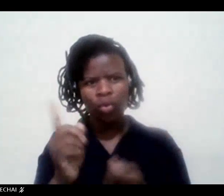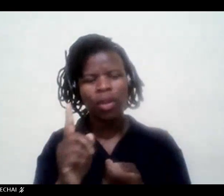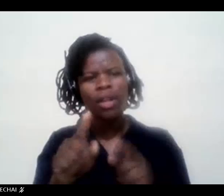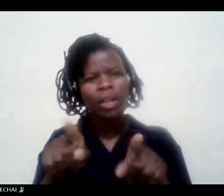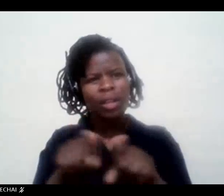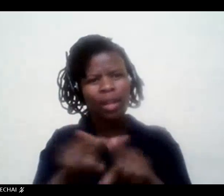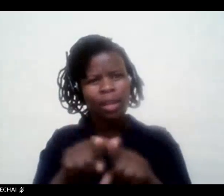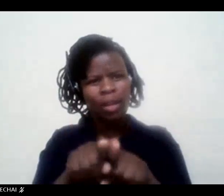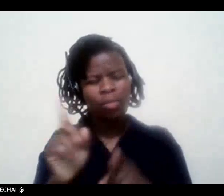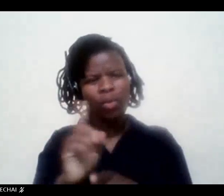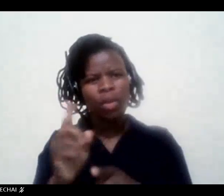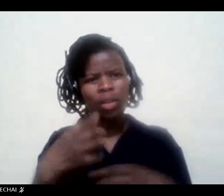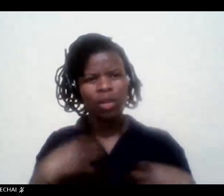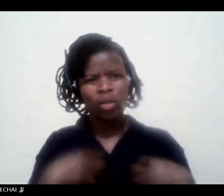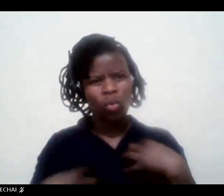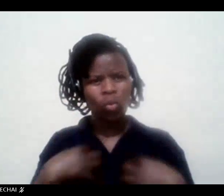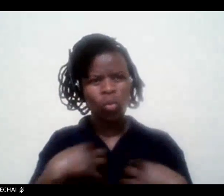about